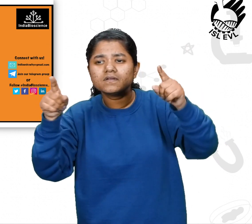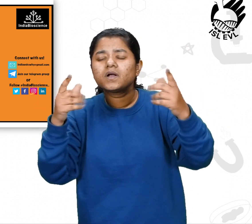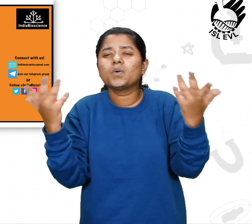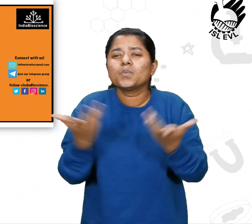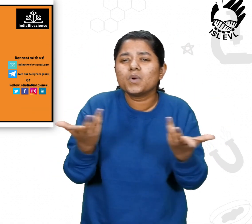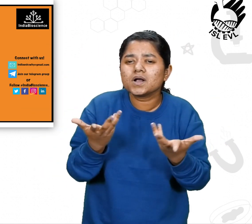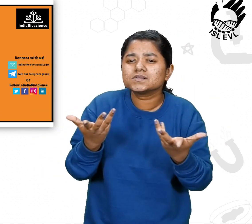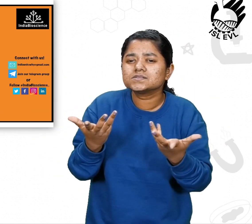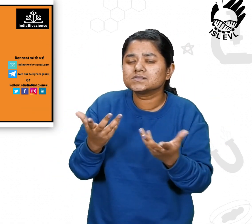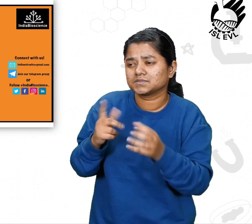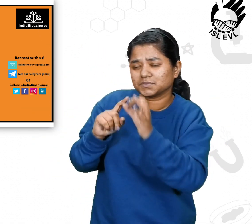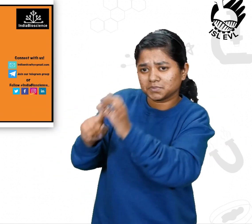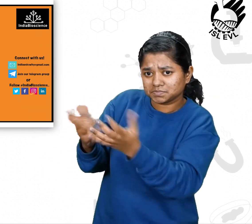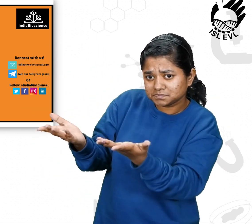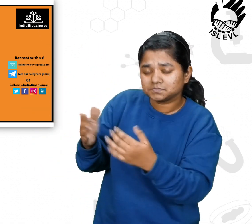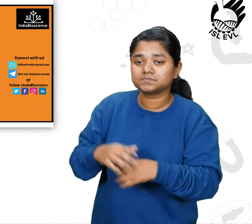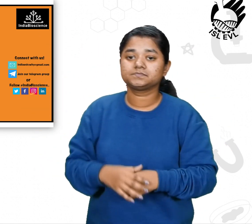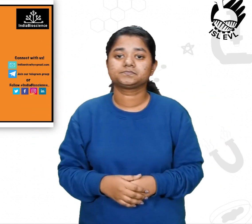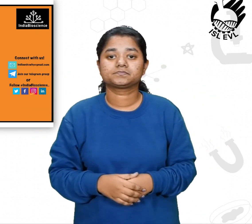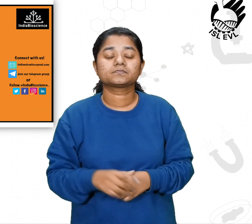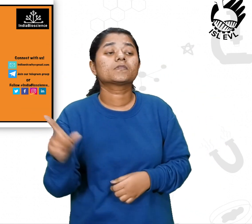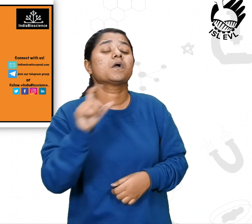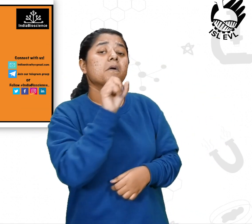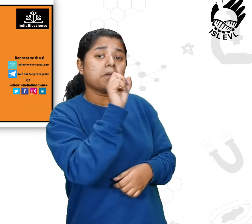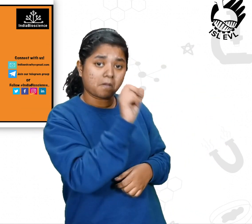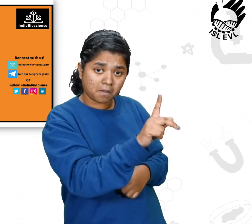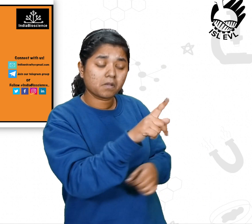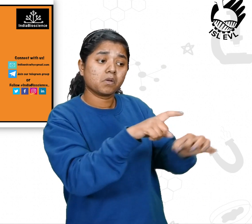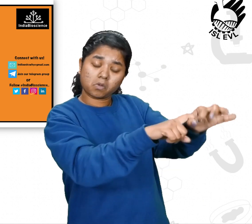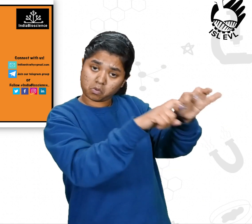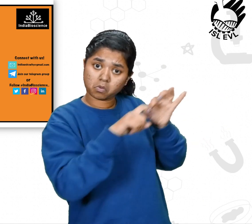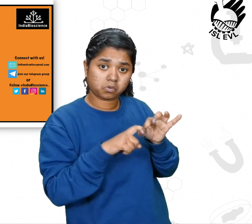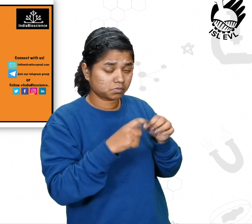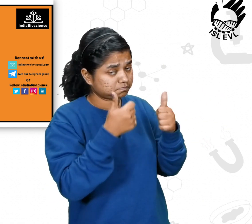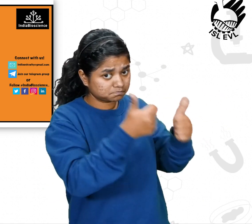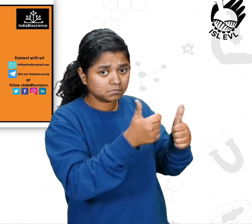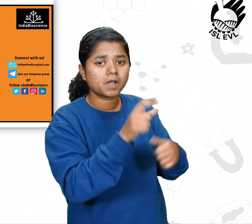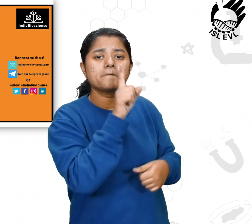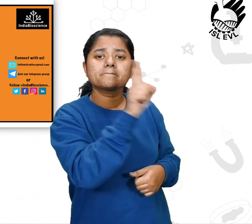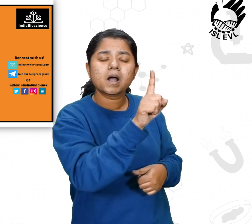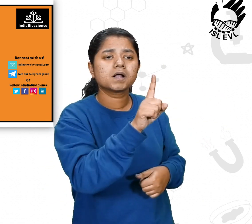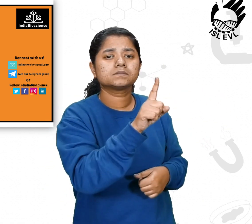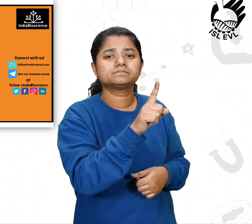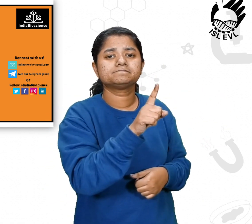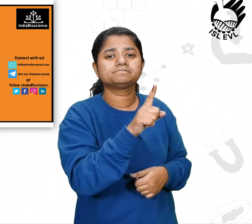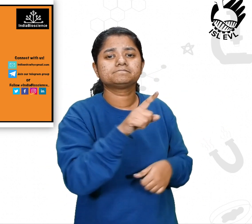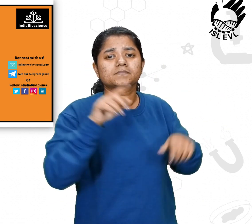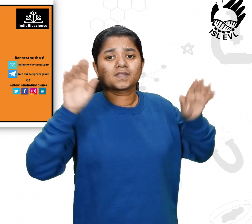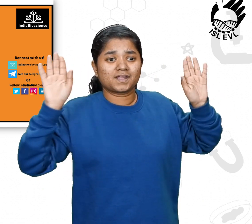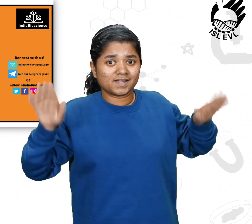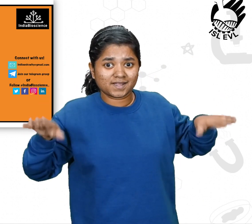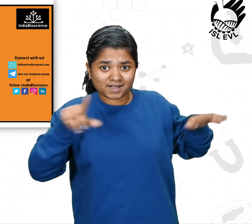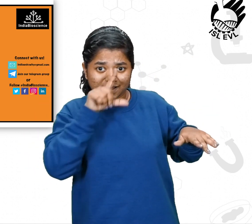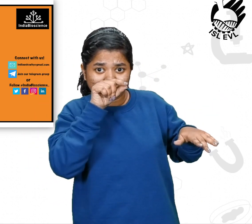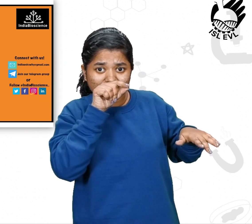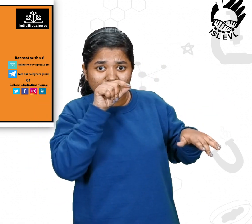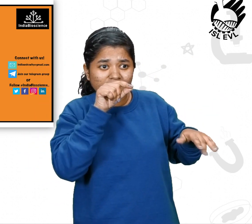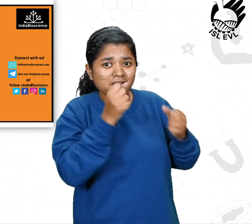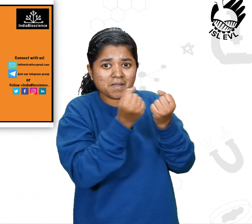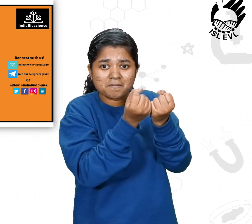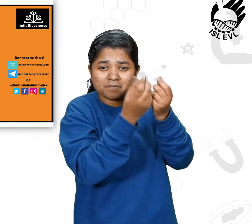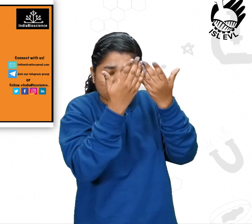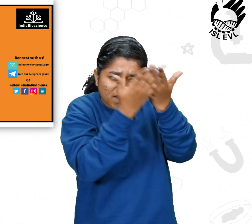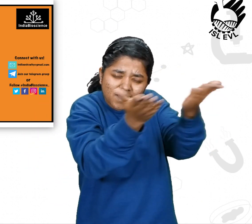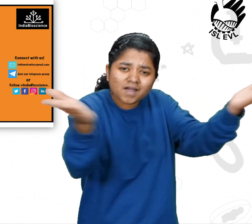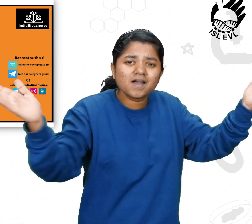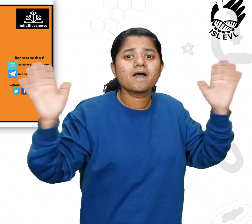So if the one way we think about this question, or in fact, probably important way we think about this question across all organisms, is